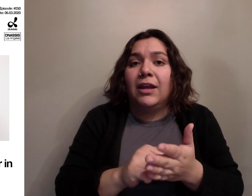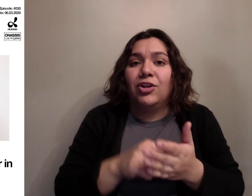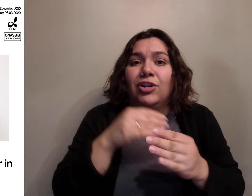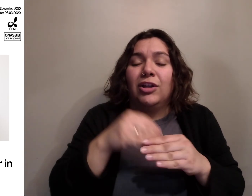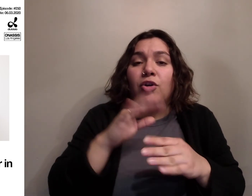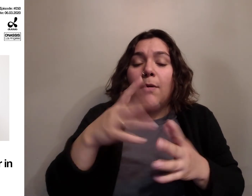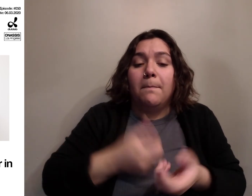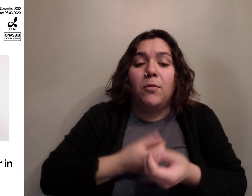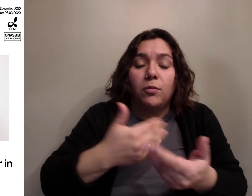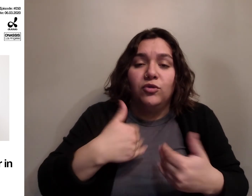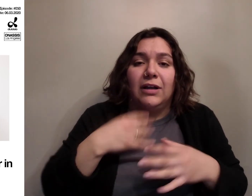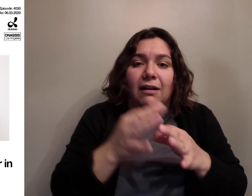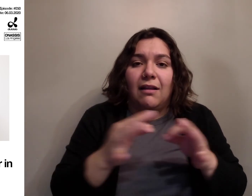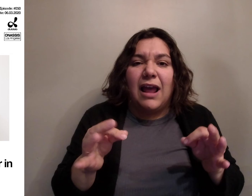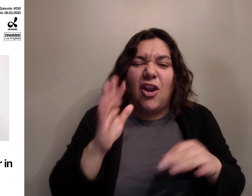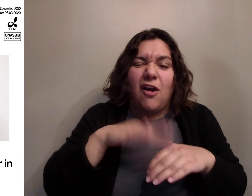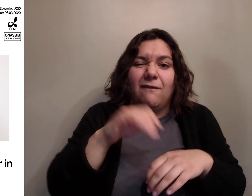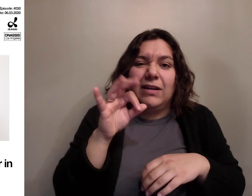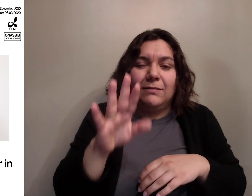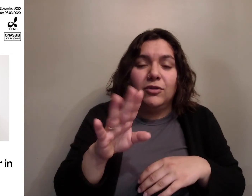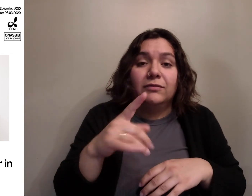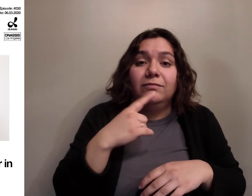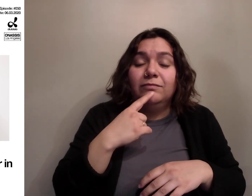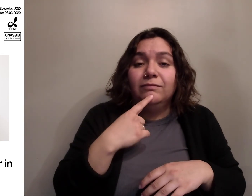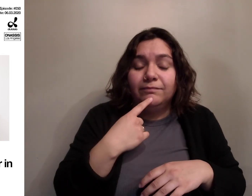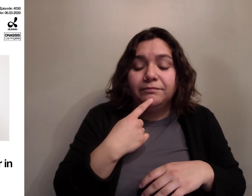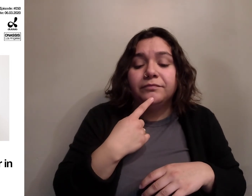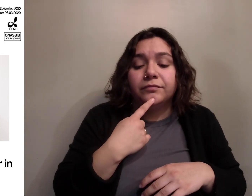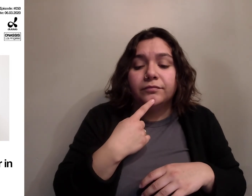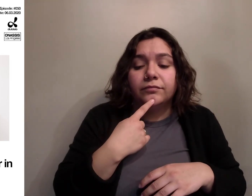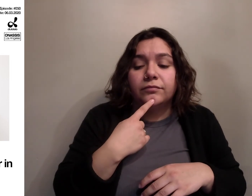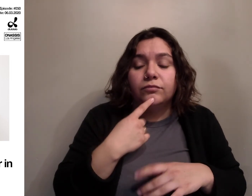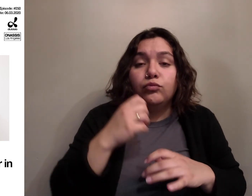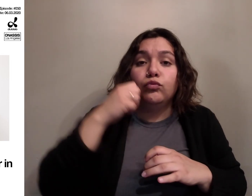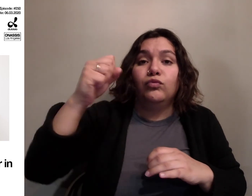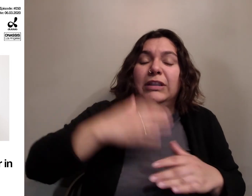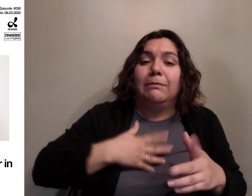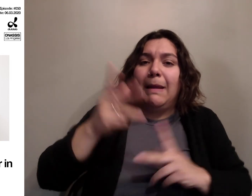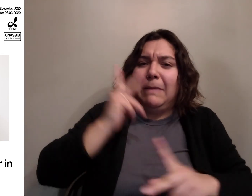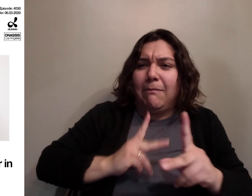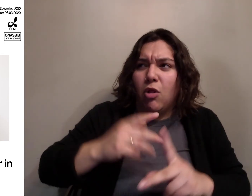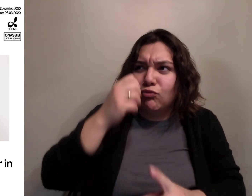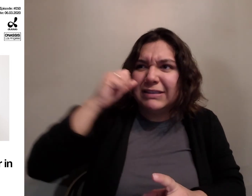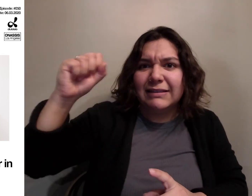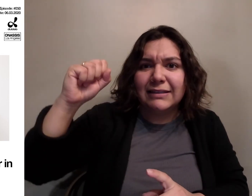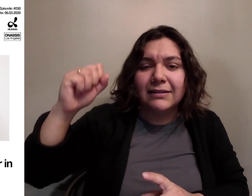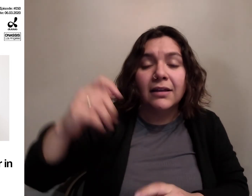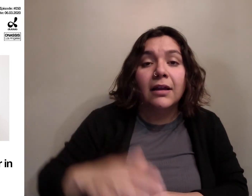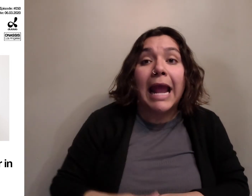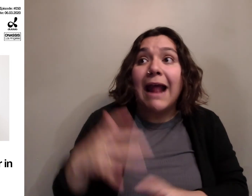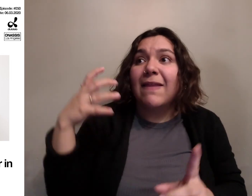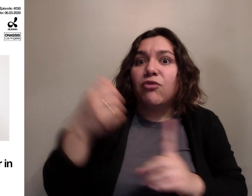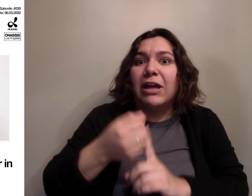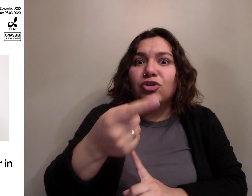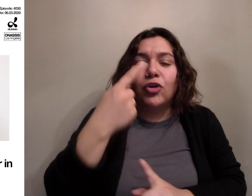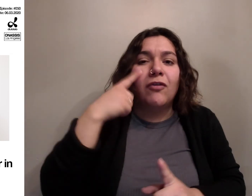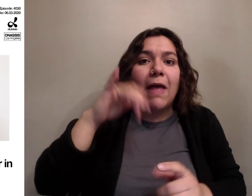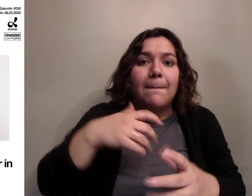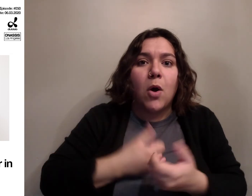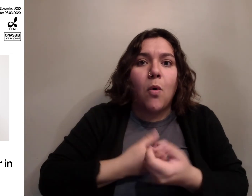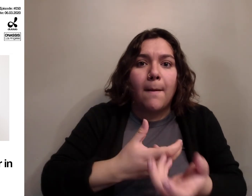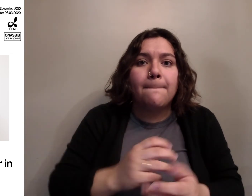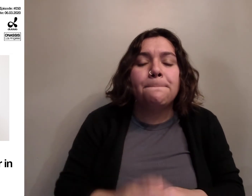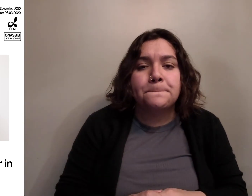who, wrote on her page, in her poem, she had a line on Facebook, Palestinian poet, she wrote, "Resist, my